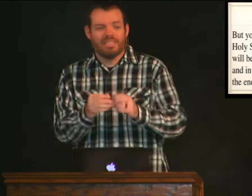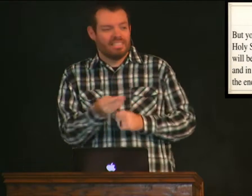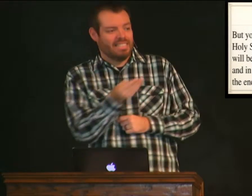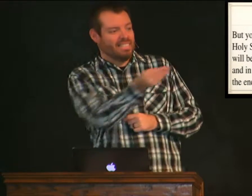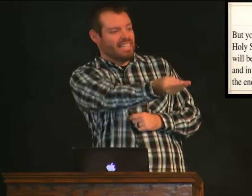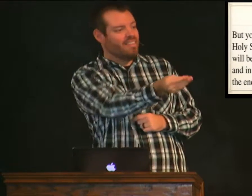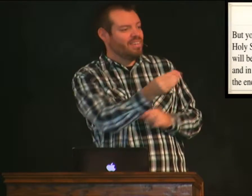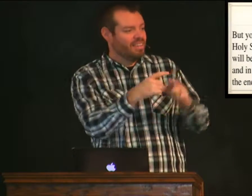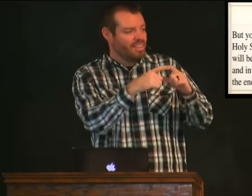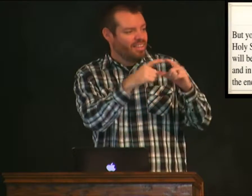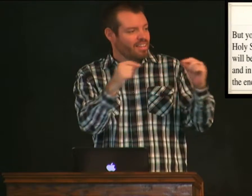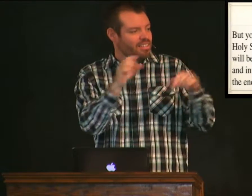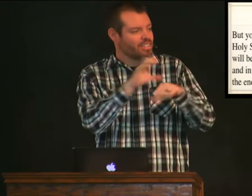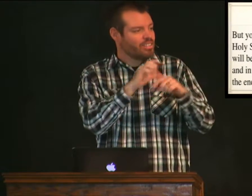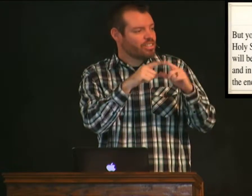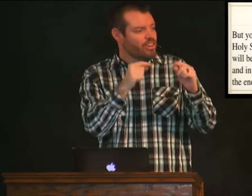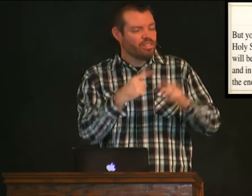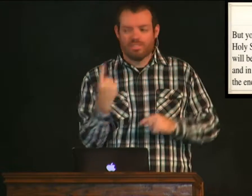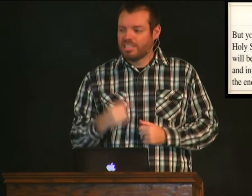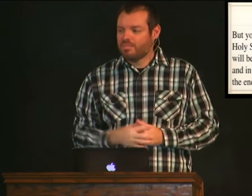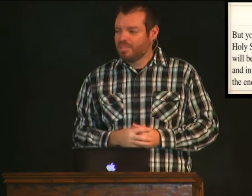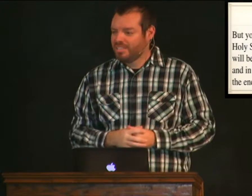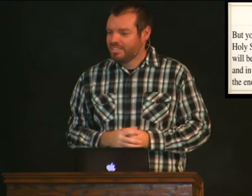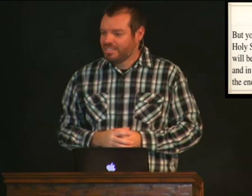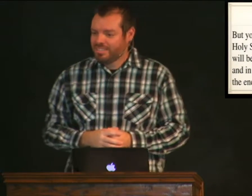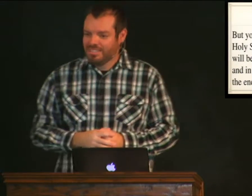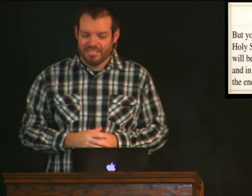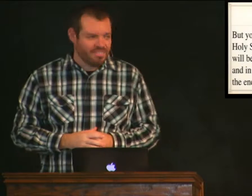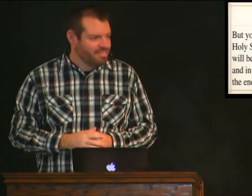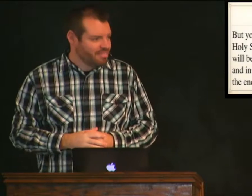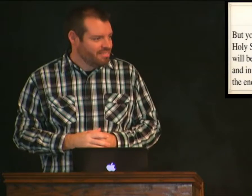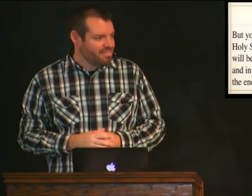something simple as giving a church card to someone.